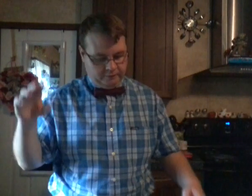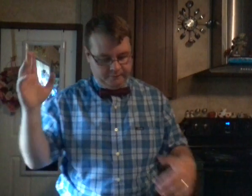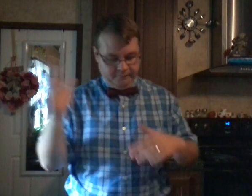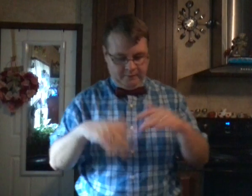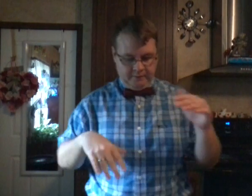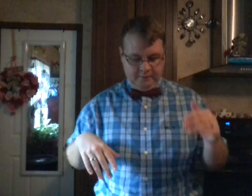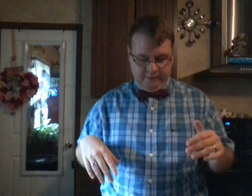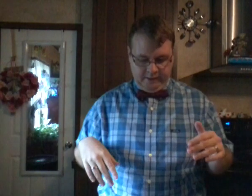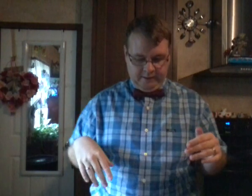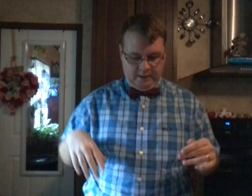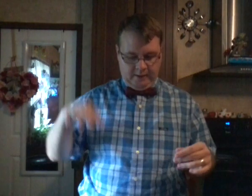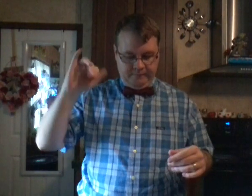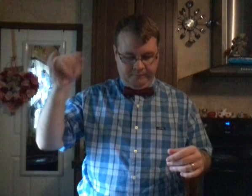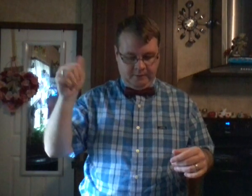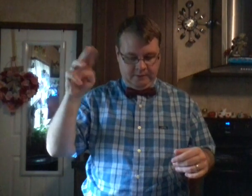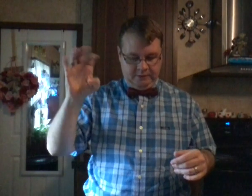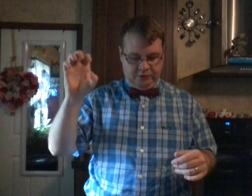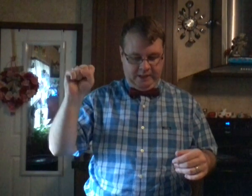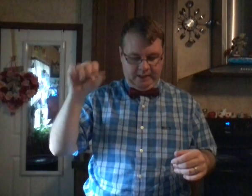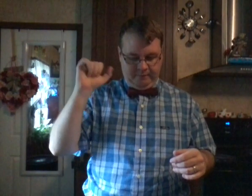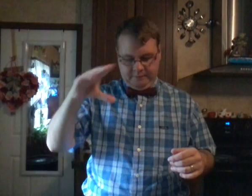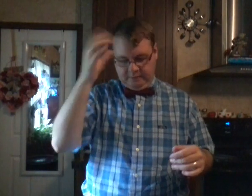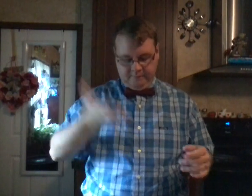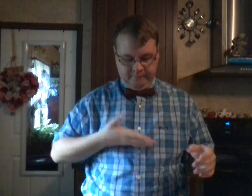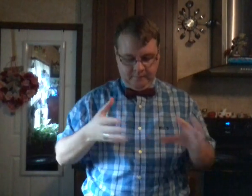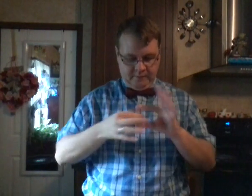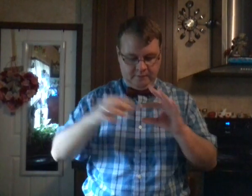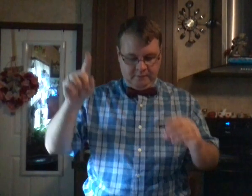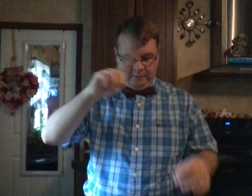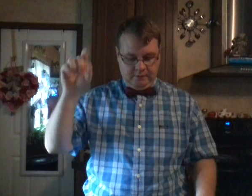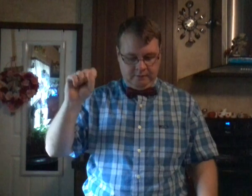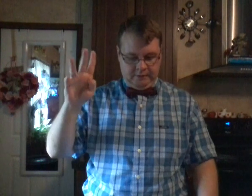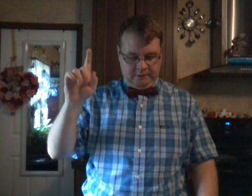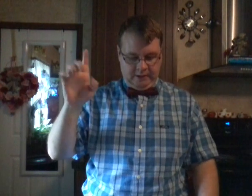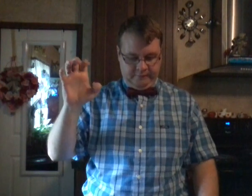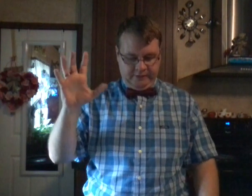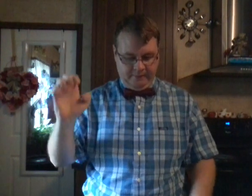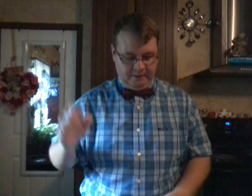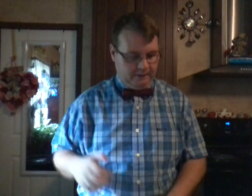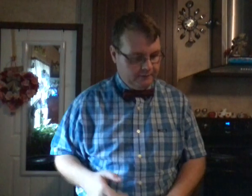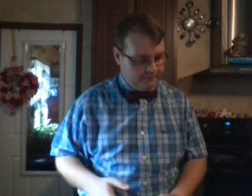than James, the son of Zebedee.